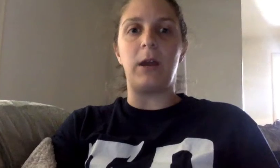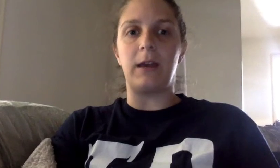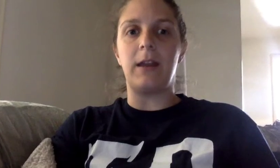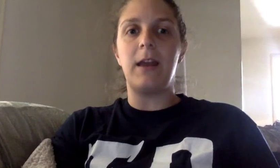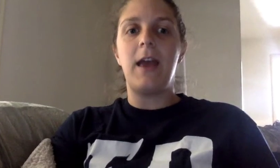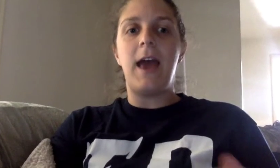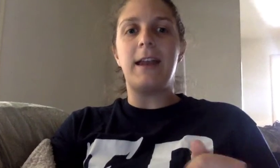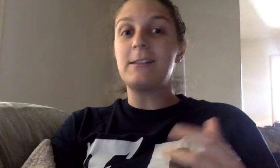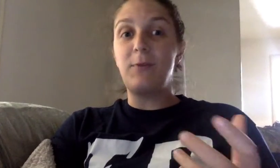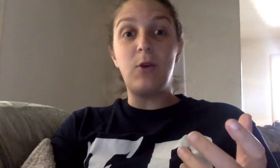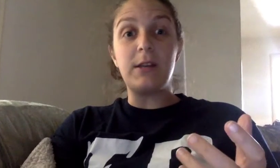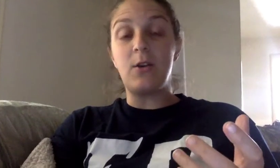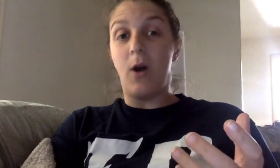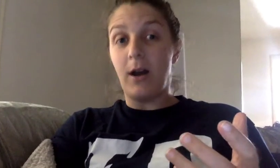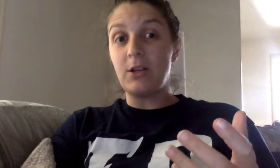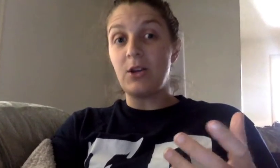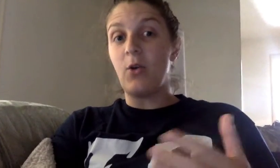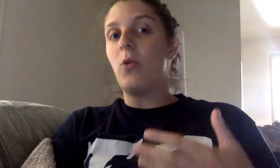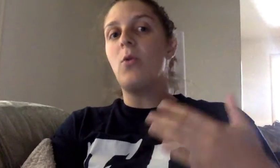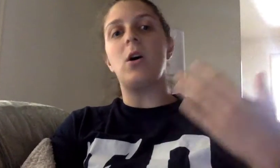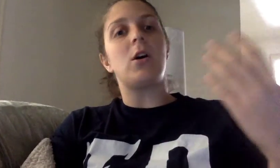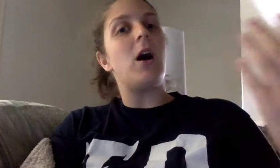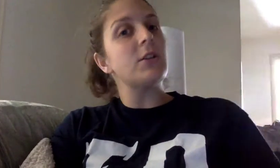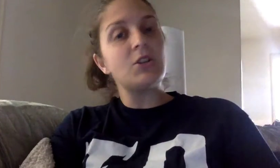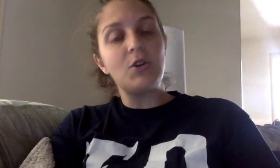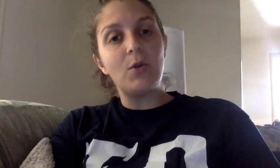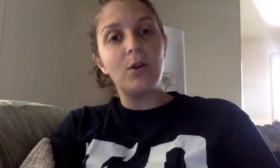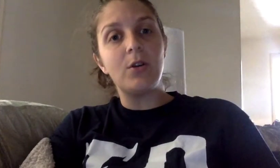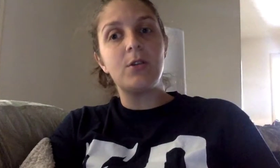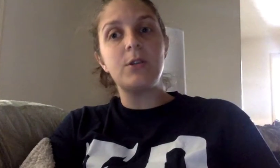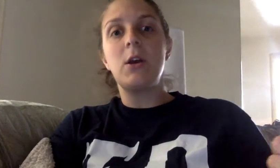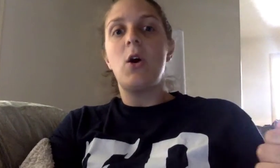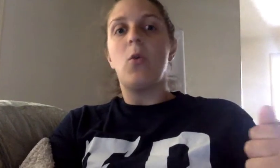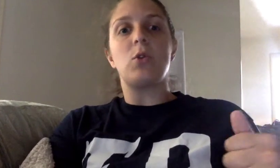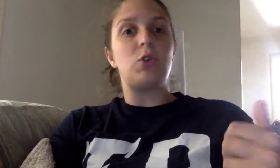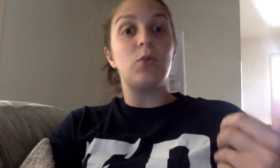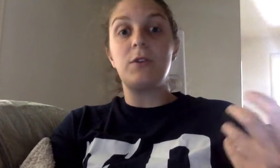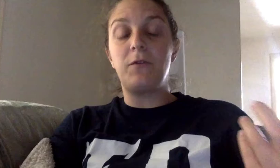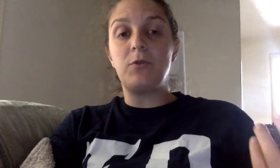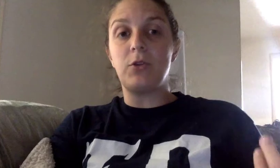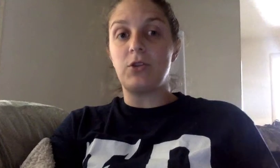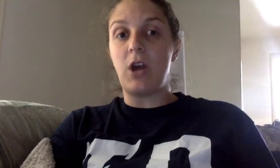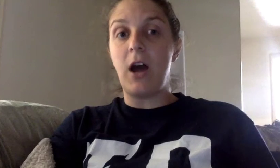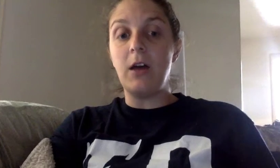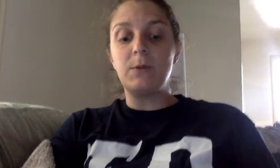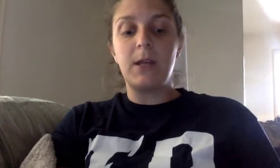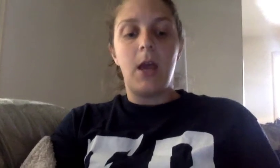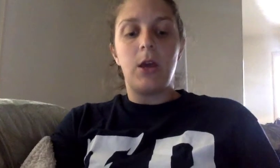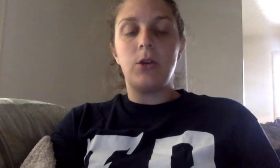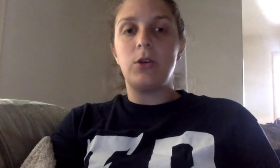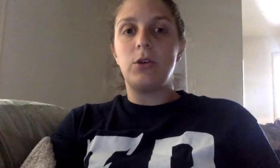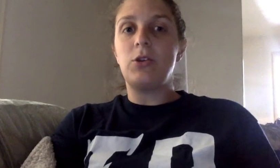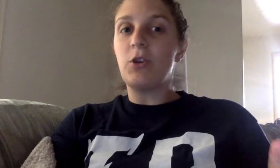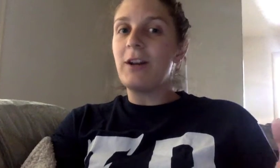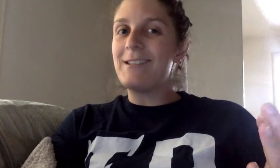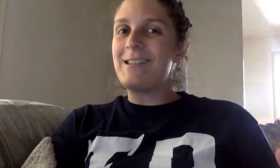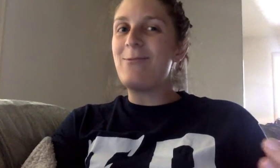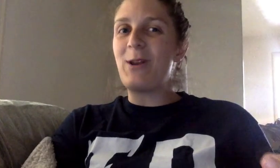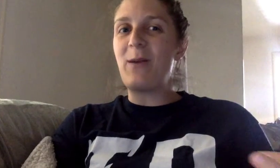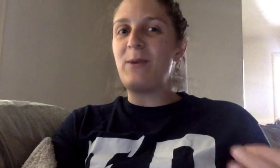it. And as some of you guys go on to go on college tours or tours of future jobs, you're gonna see what I mean